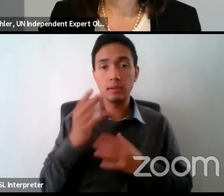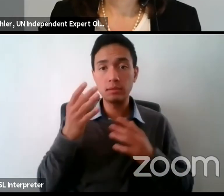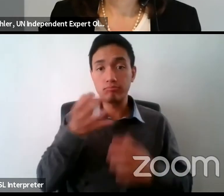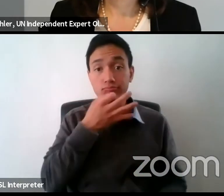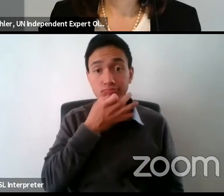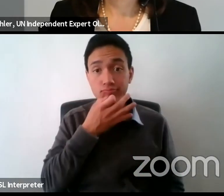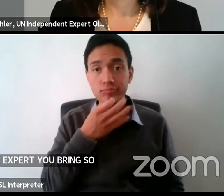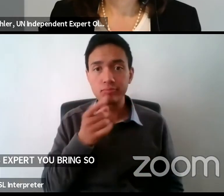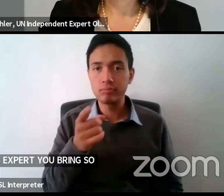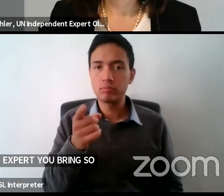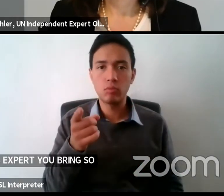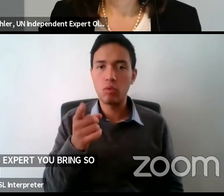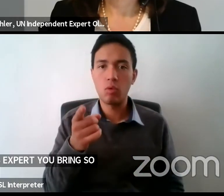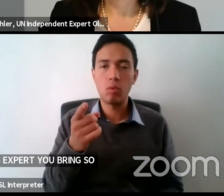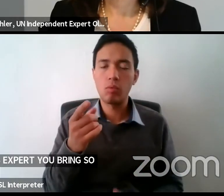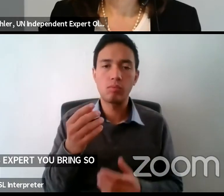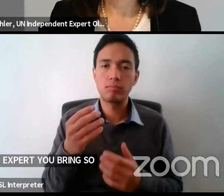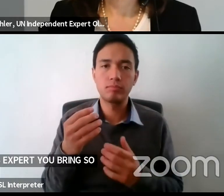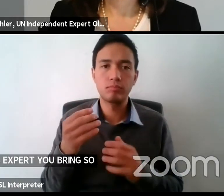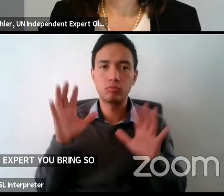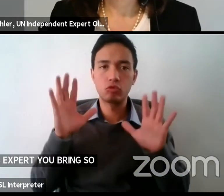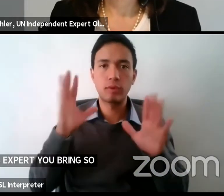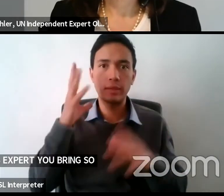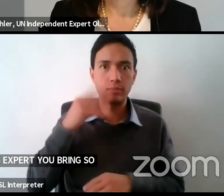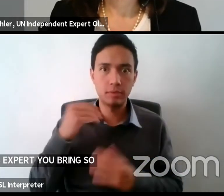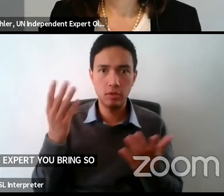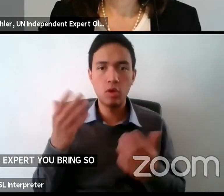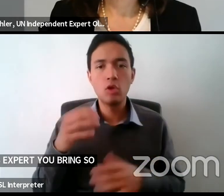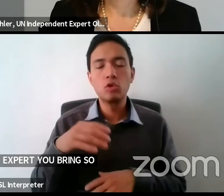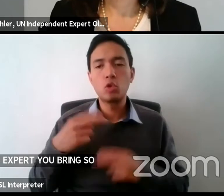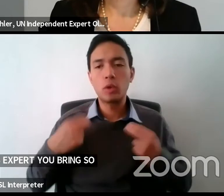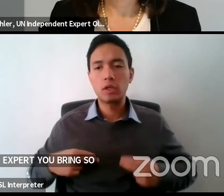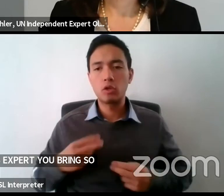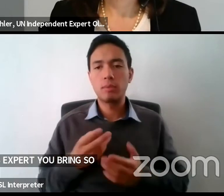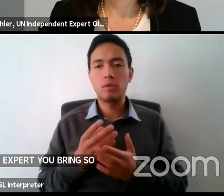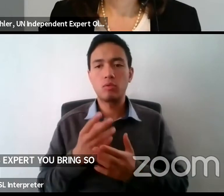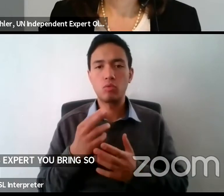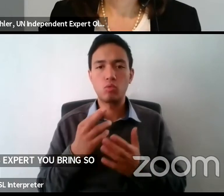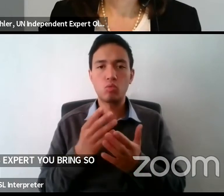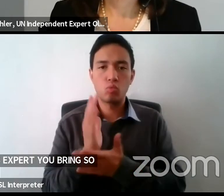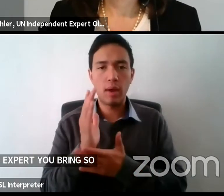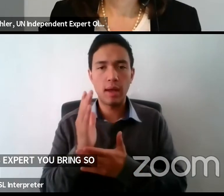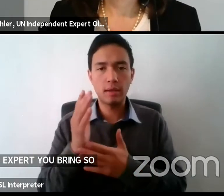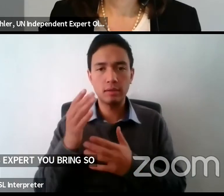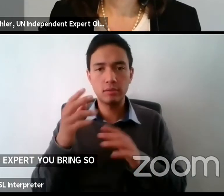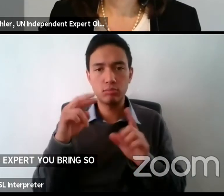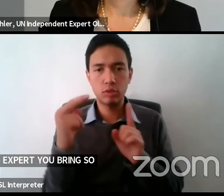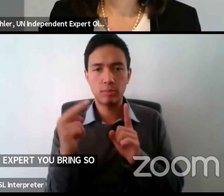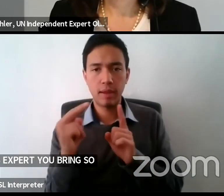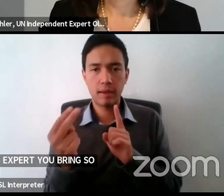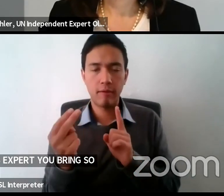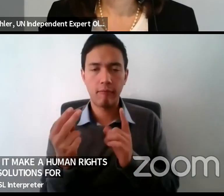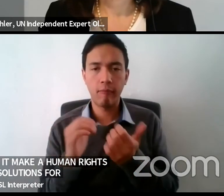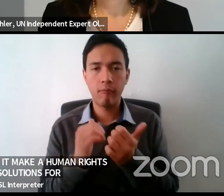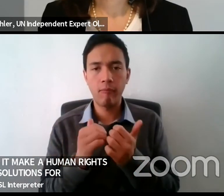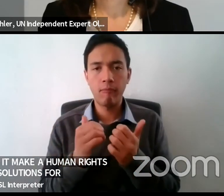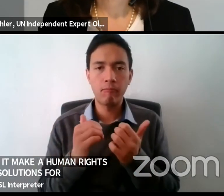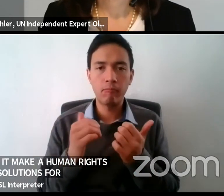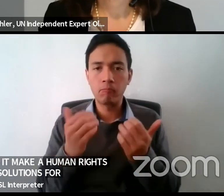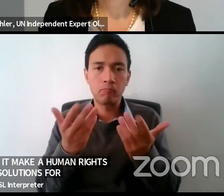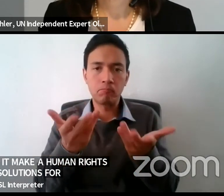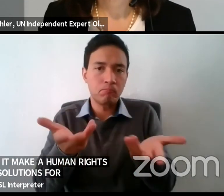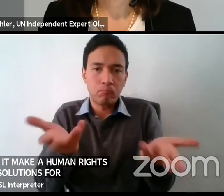us what difference does it make, a human rights perspective, as we look at solutions for older persons and in the digital